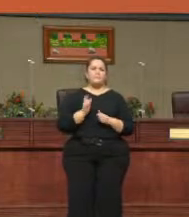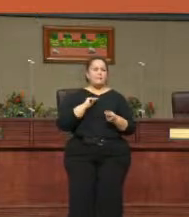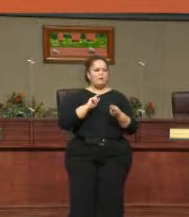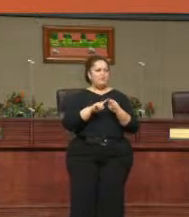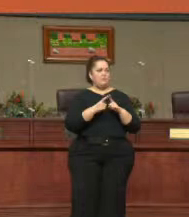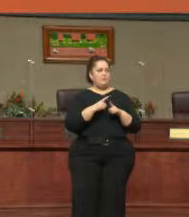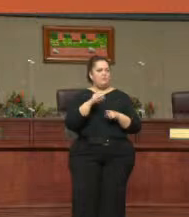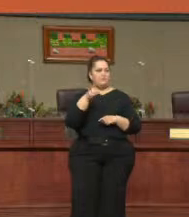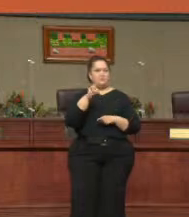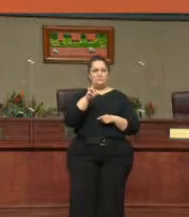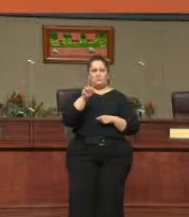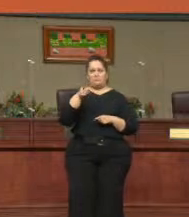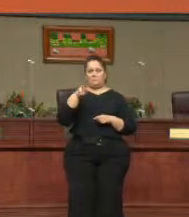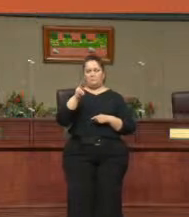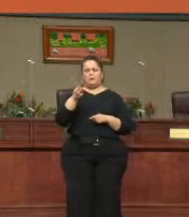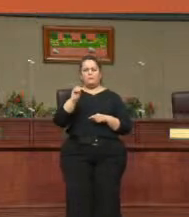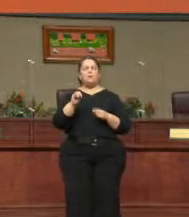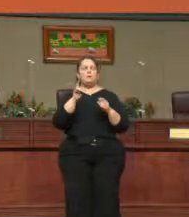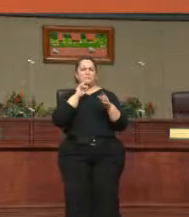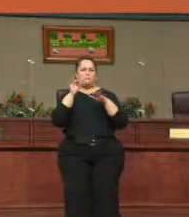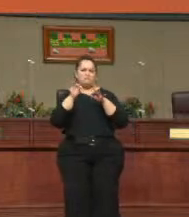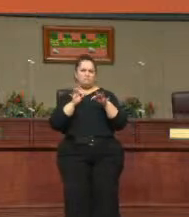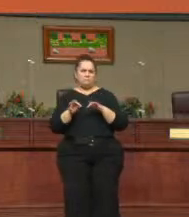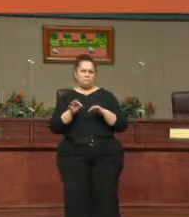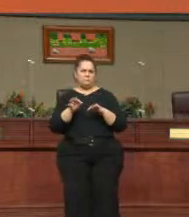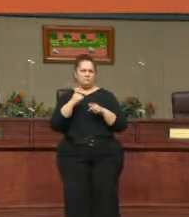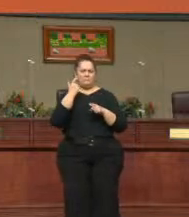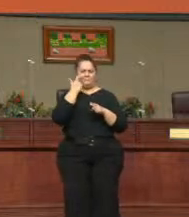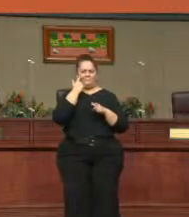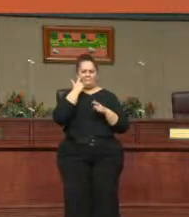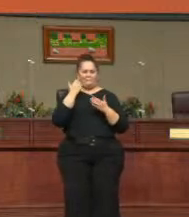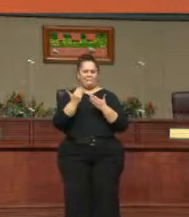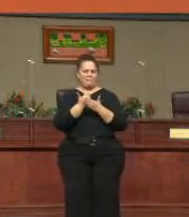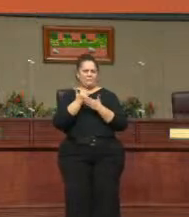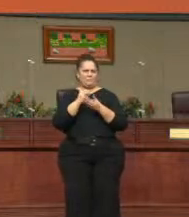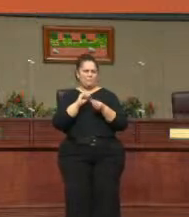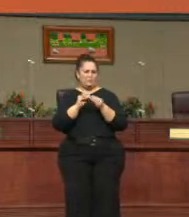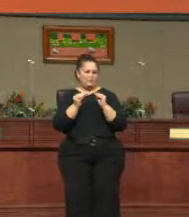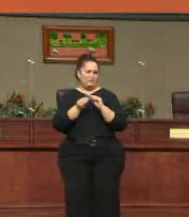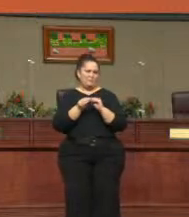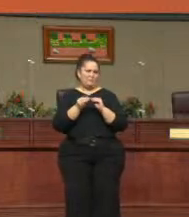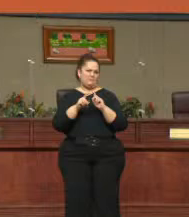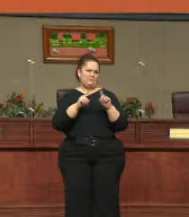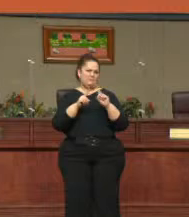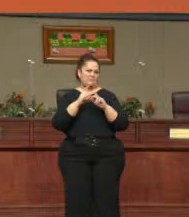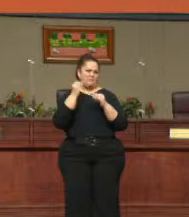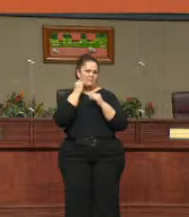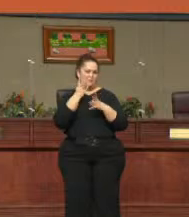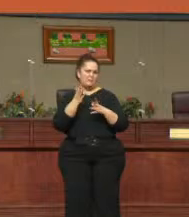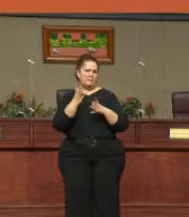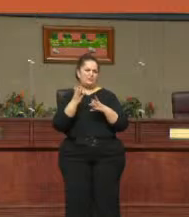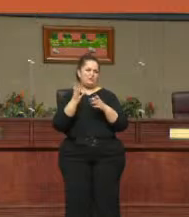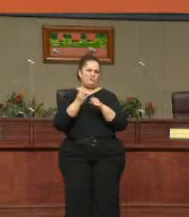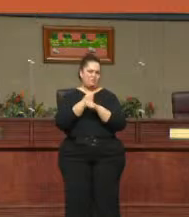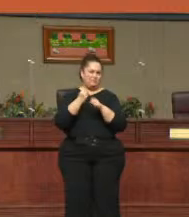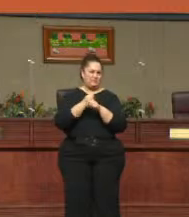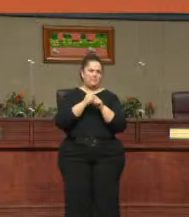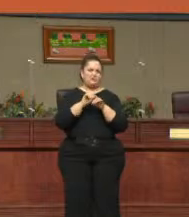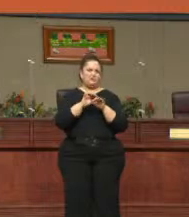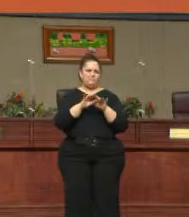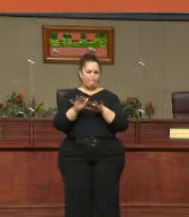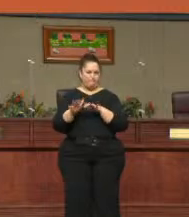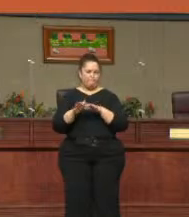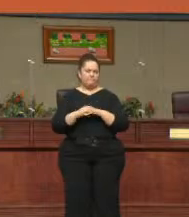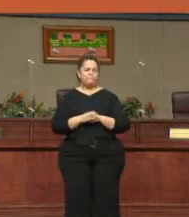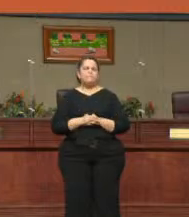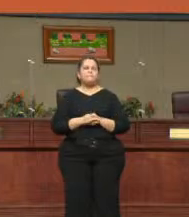Pino will talk more about the recent deaths and other information about variants and the virus